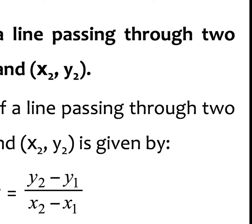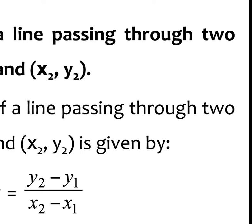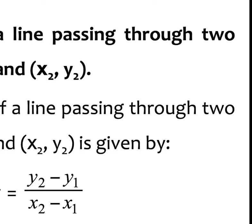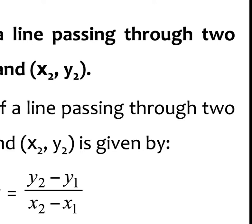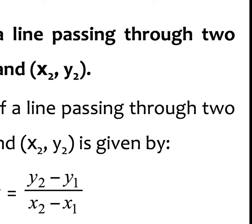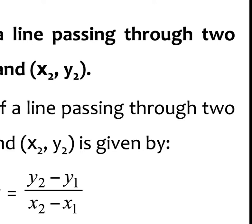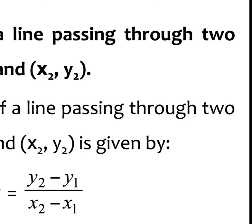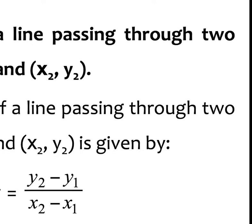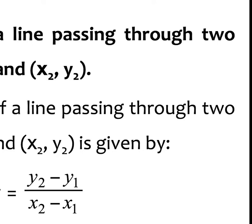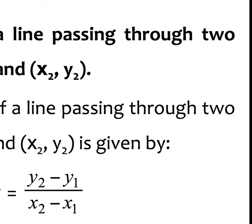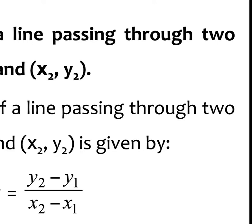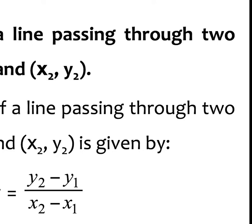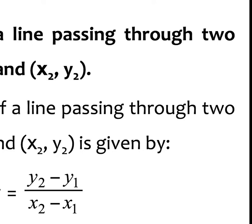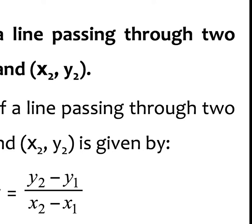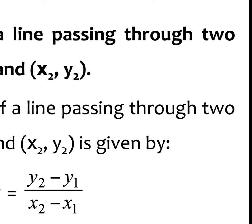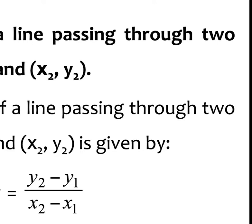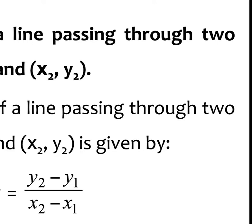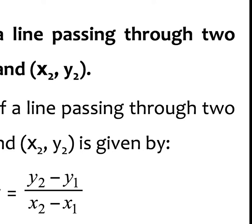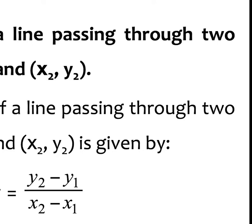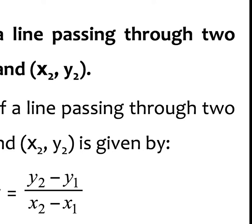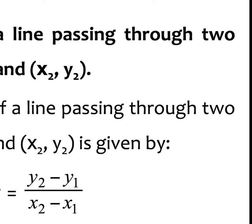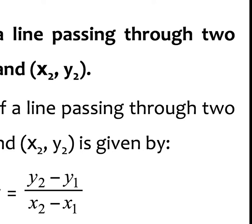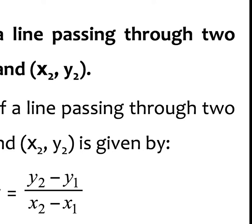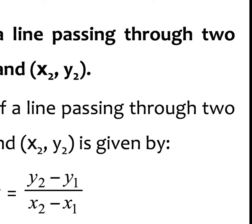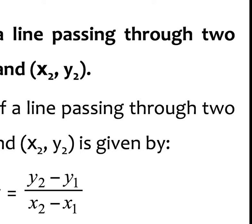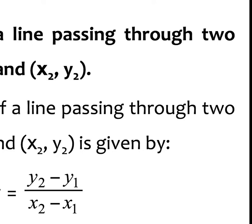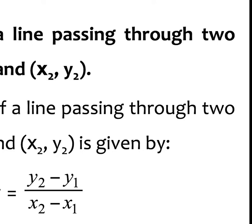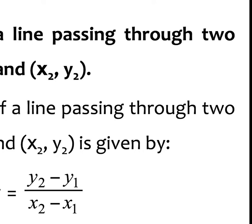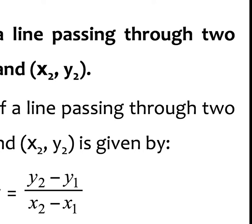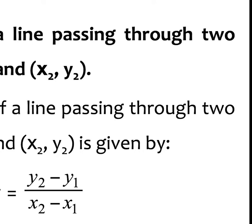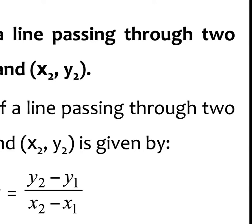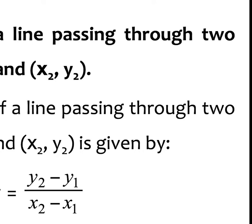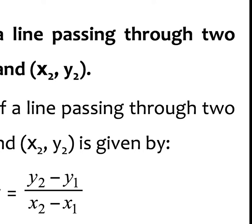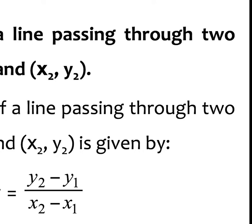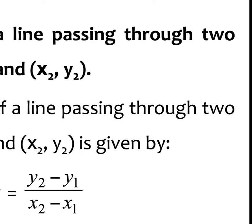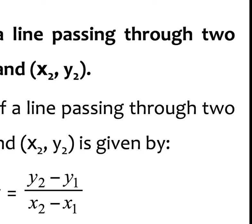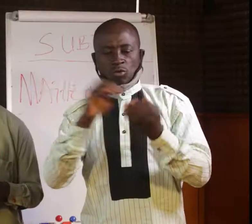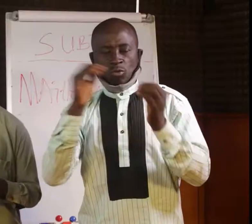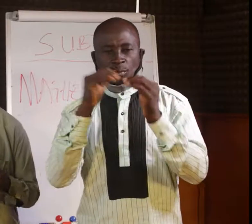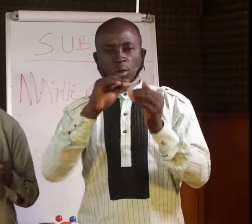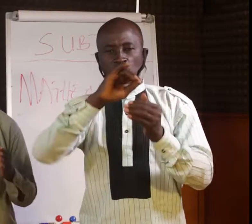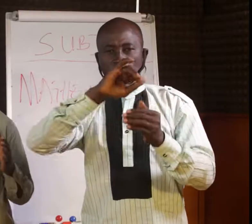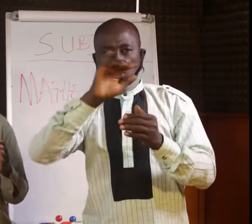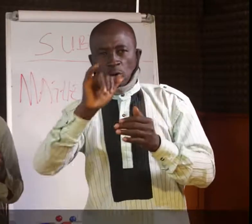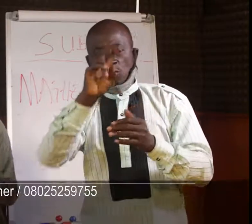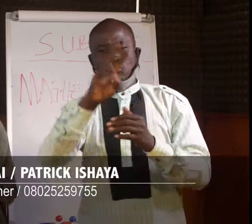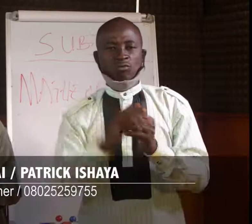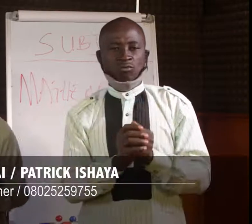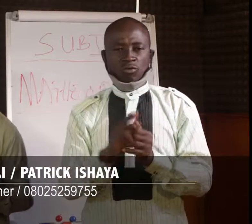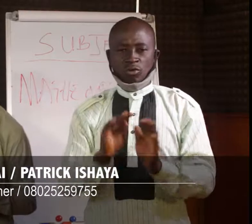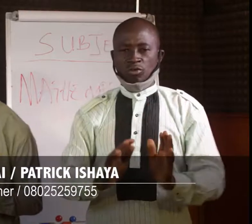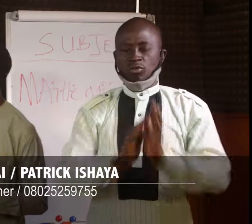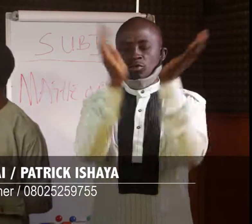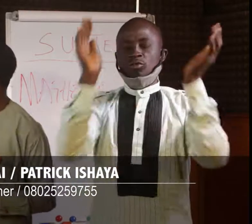x1, y1 and then s2, y2. Now the